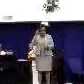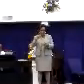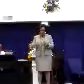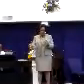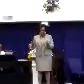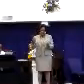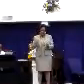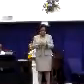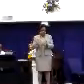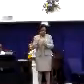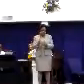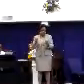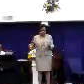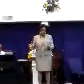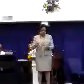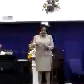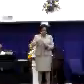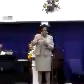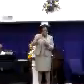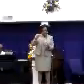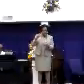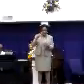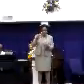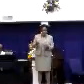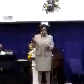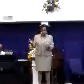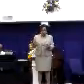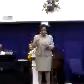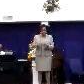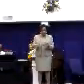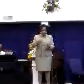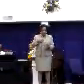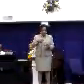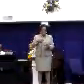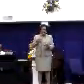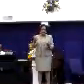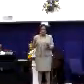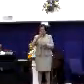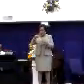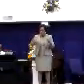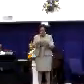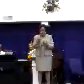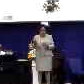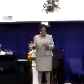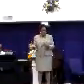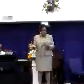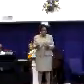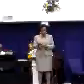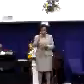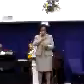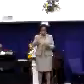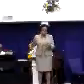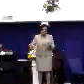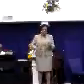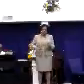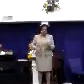But Bible tells me, say, when you find out the things you can do, Paul, you find out in the scripture, say, I can do all things. Yes. Through Christ, that